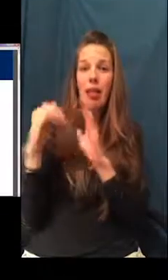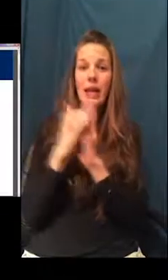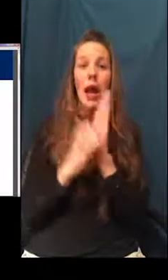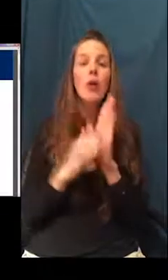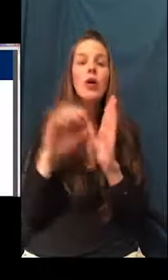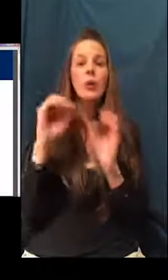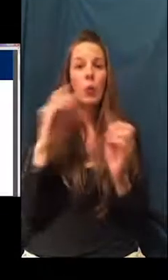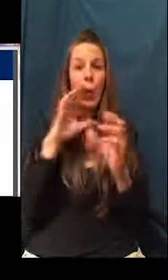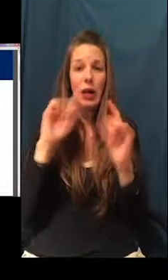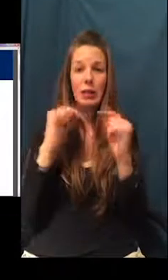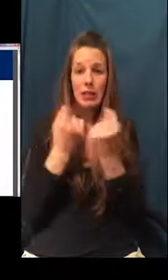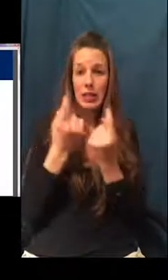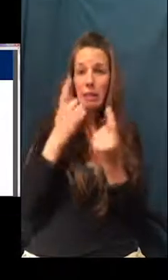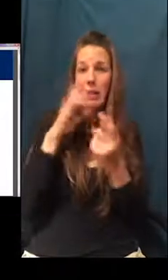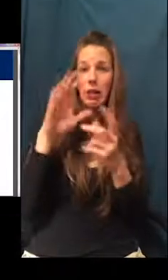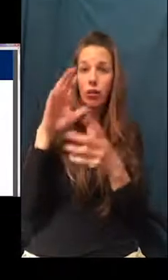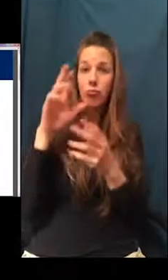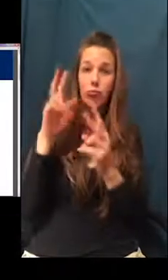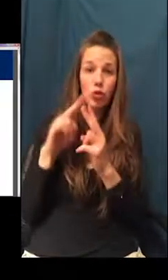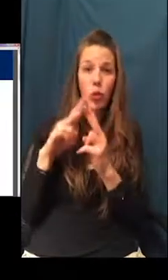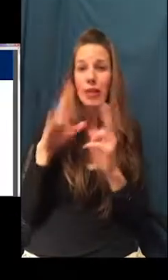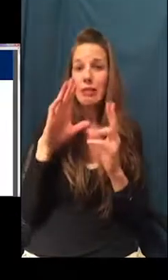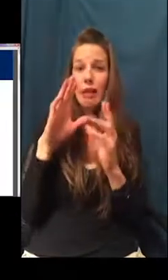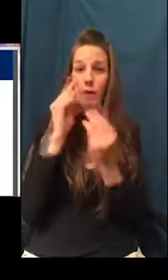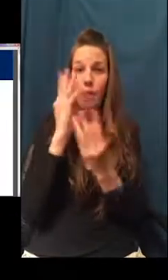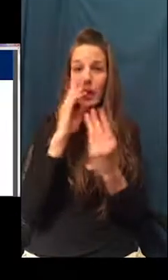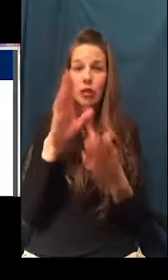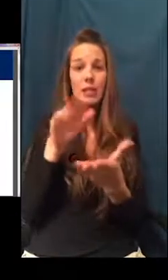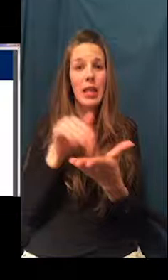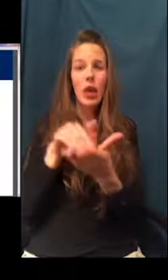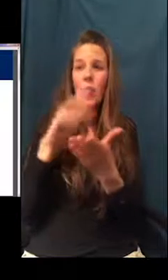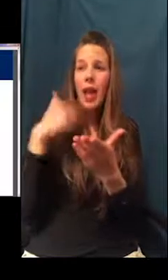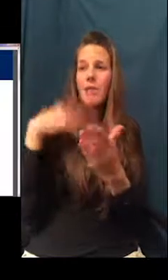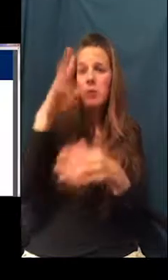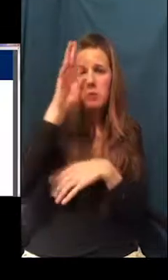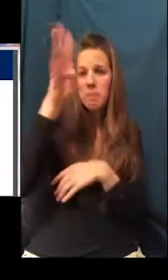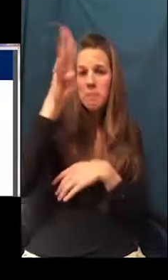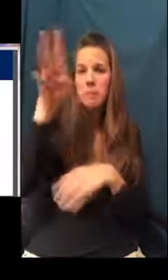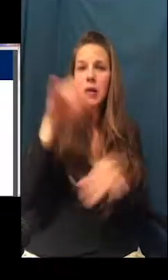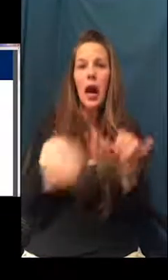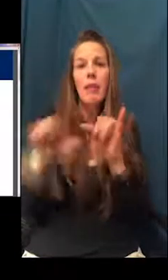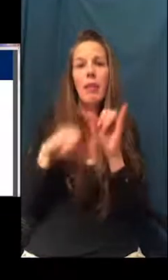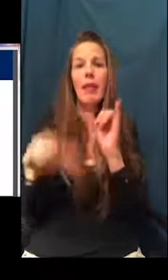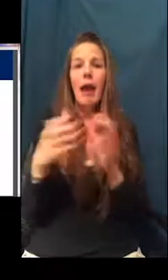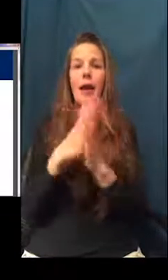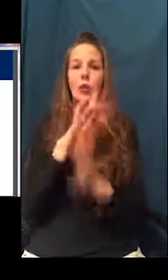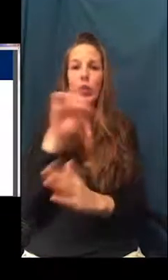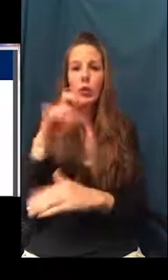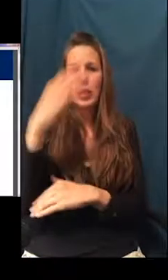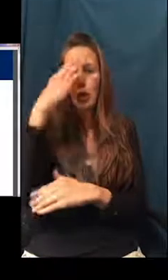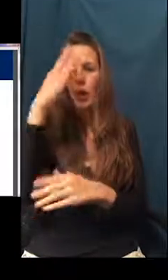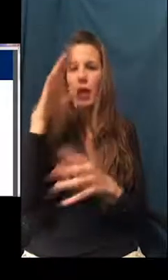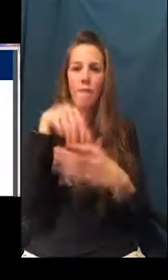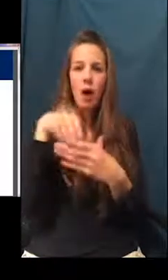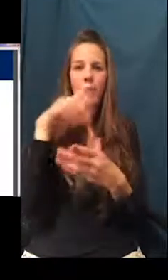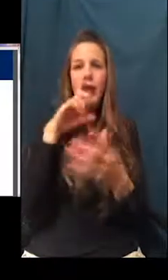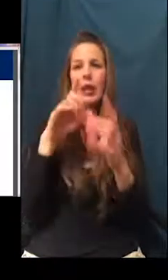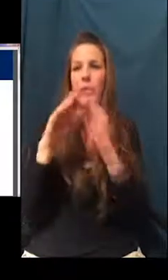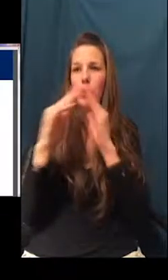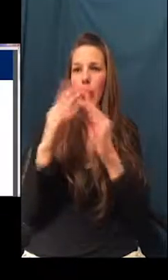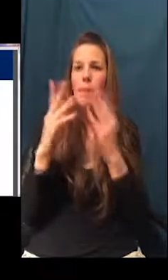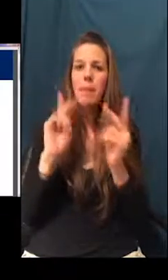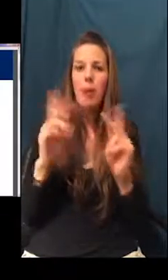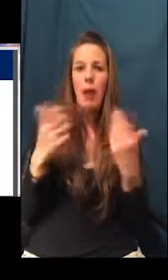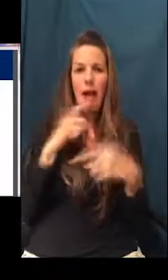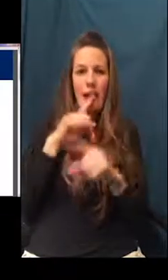our team and our Joint Information Center came up with some commonly asked questions that we know are floating out in the community that people would like